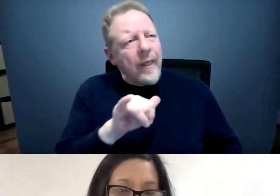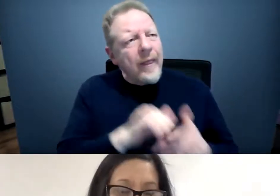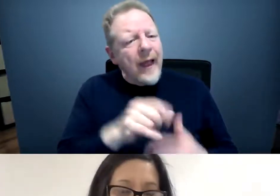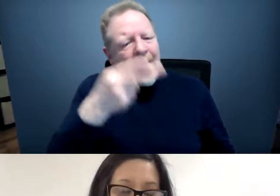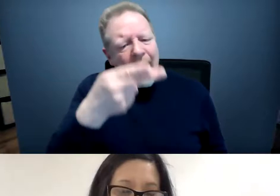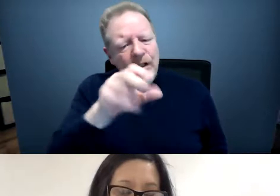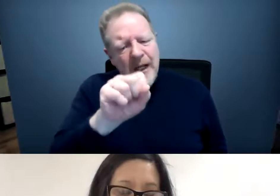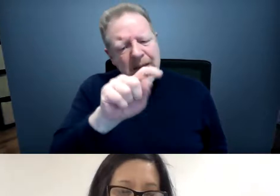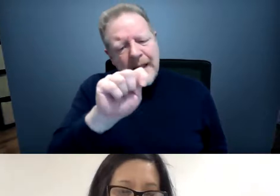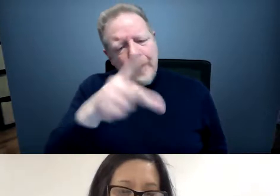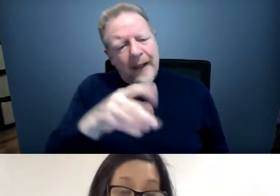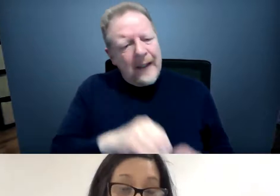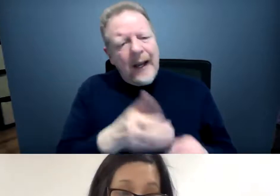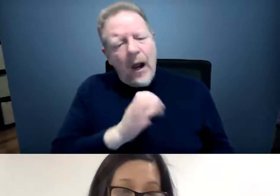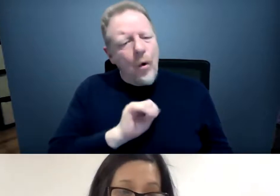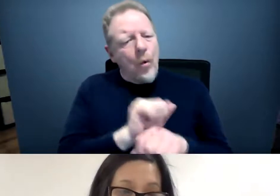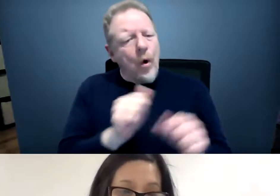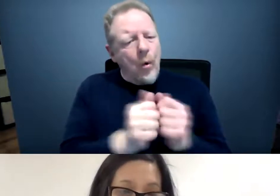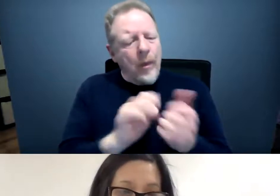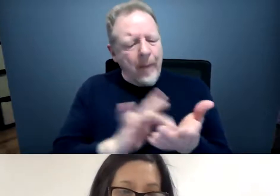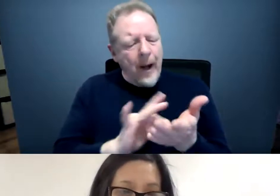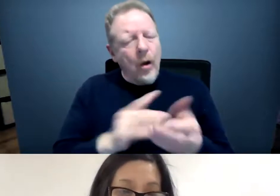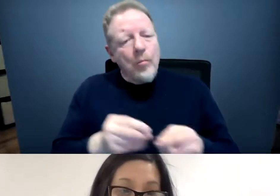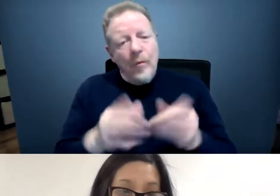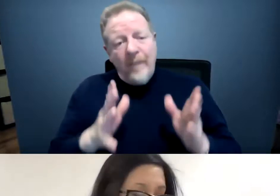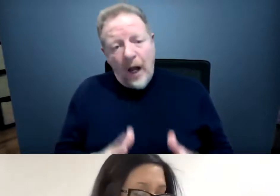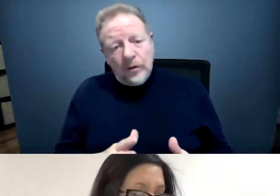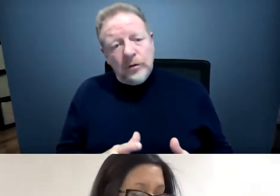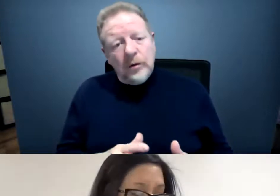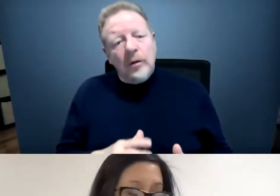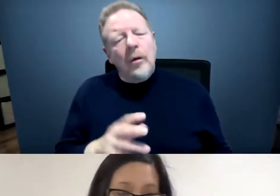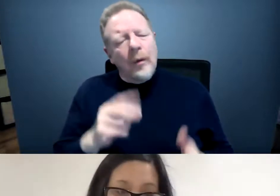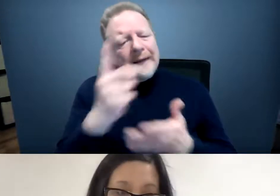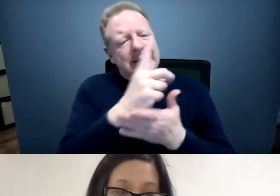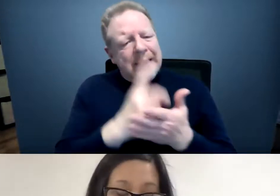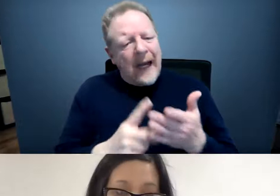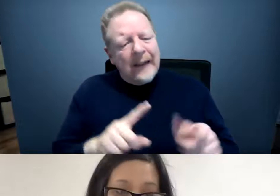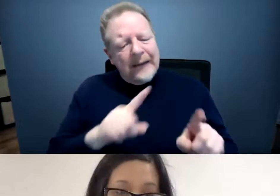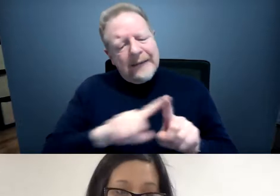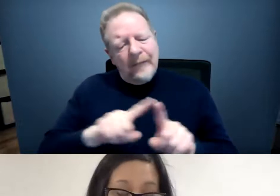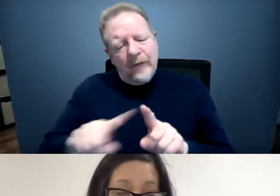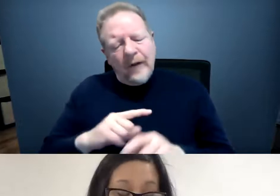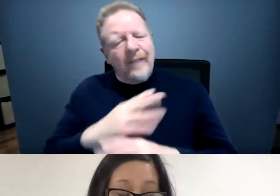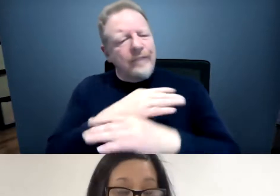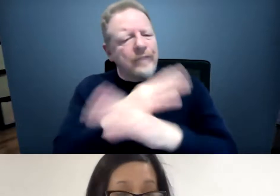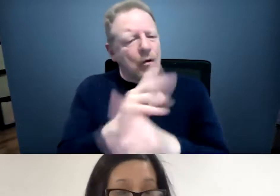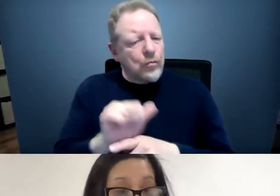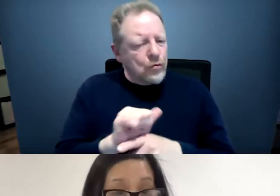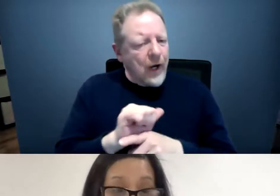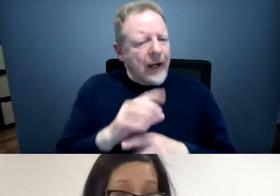HSTP, in our work with medical providers, we're designing a series of virtual trainings for them. And the presentation that you just